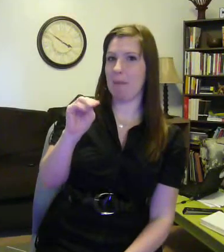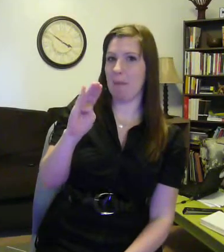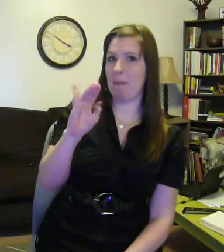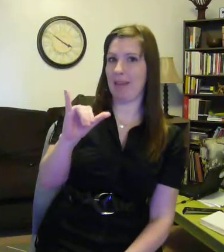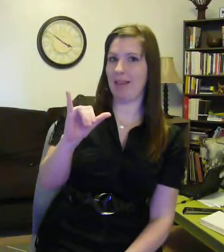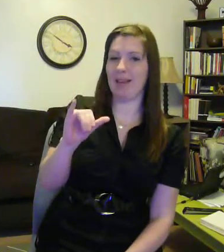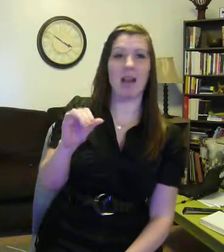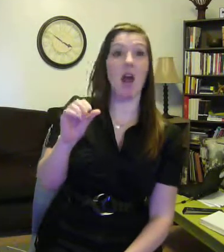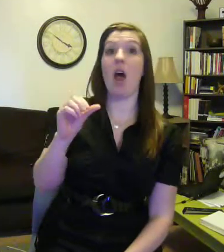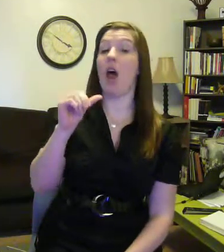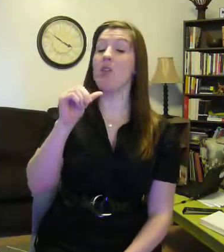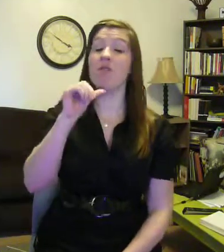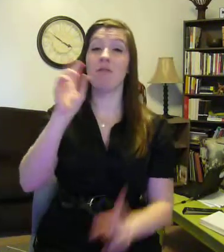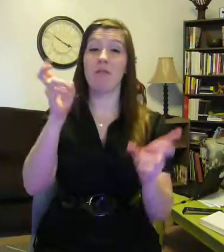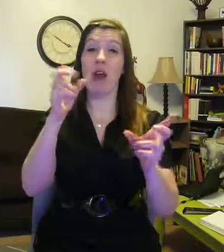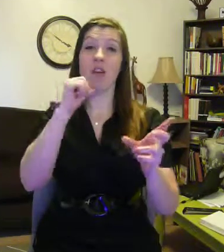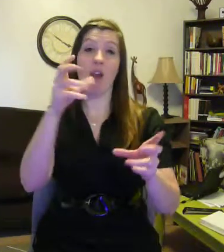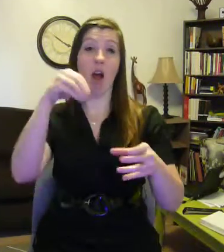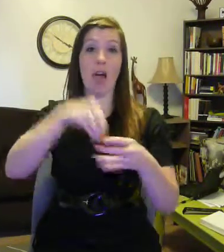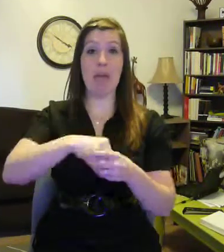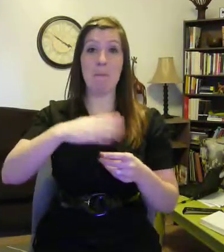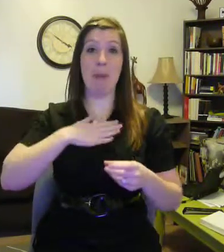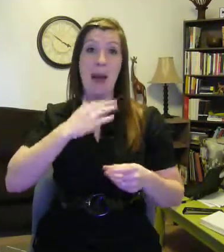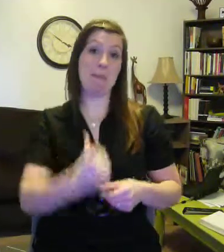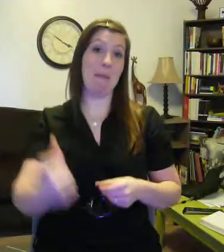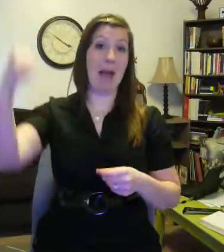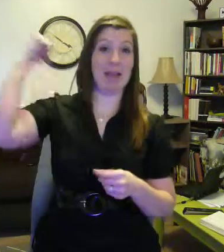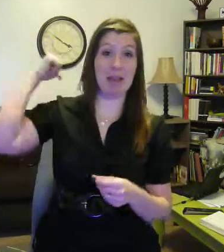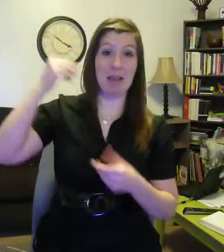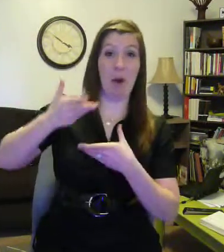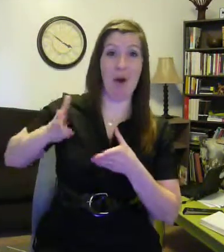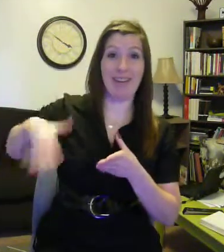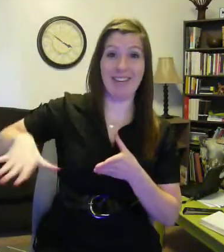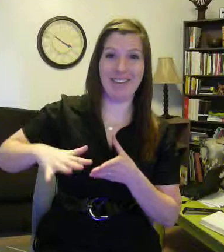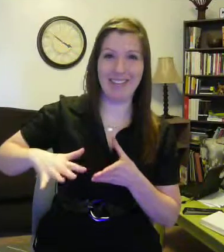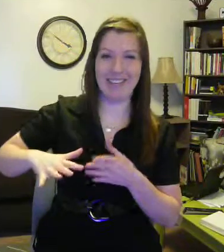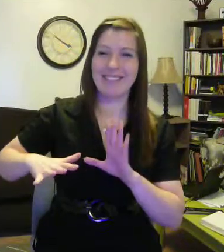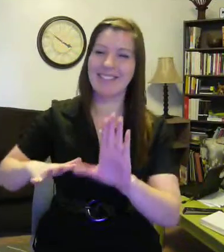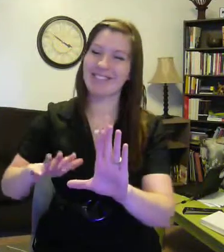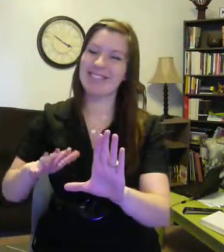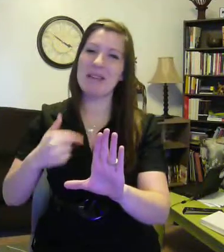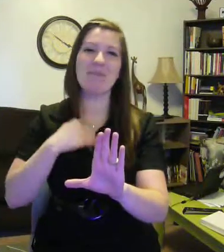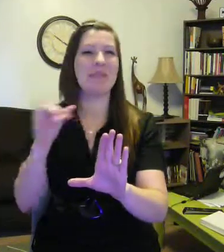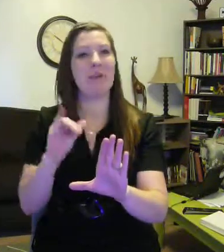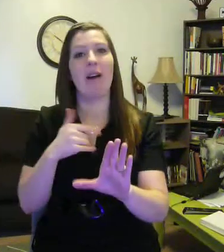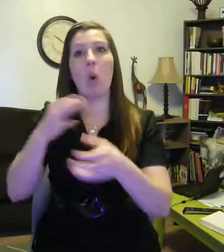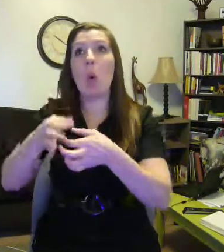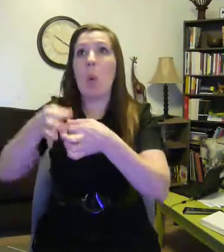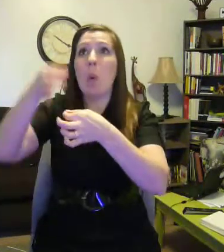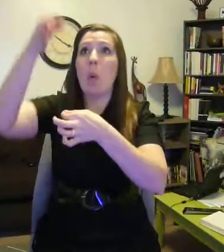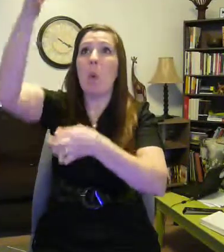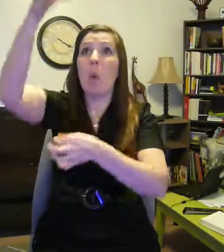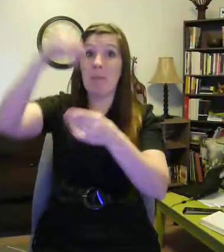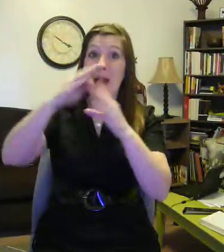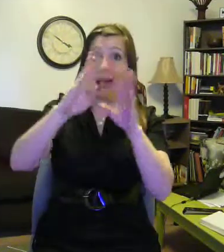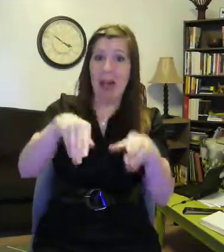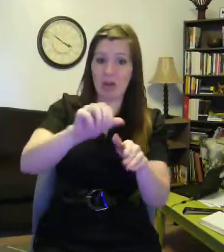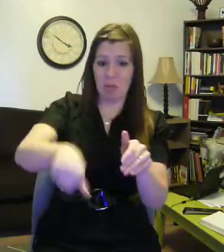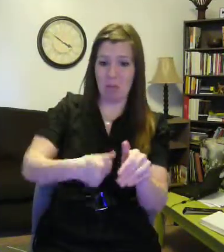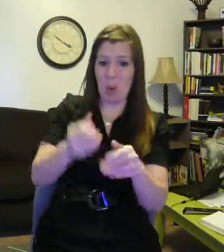backyard. And I can understand. I don't know that I would want an antenna in the back of my yard either. So forth, the zoning process